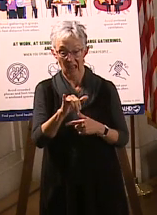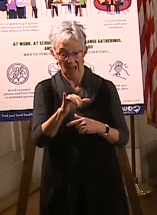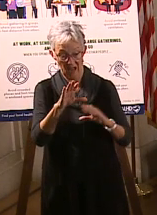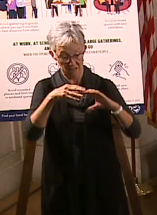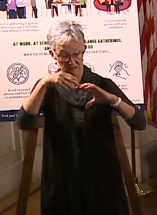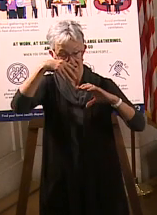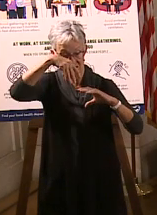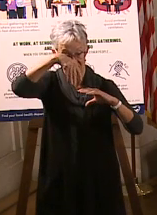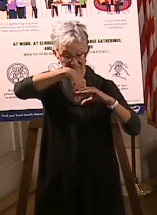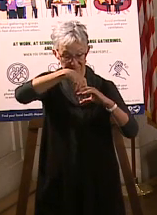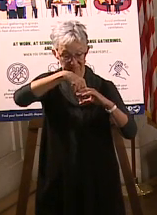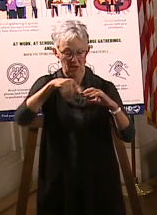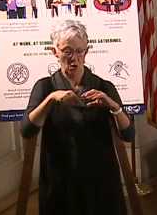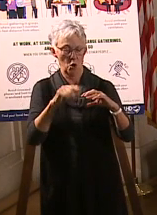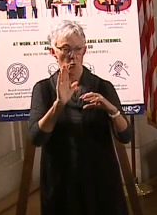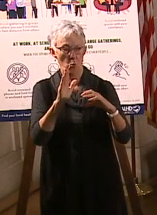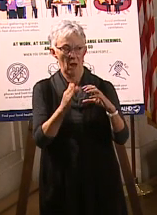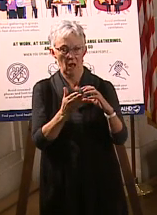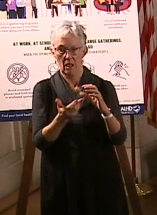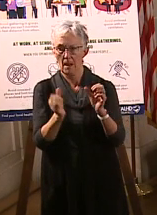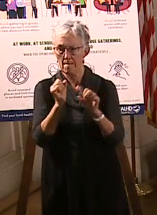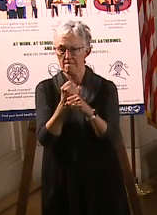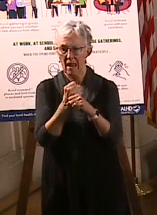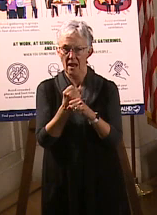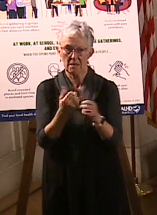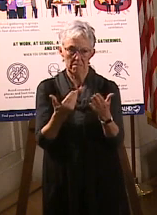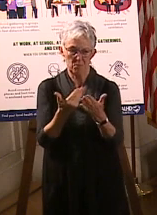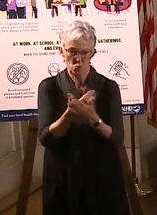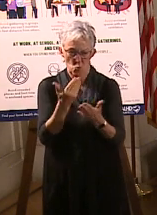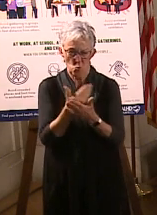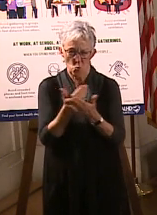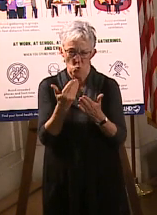the infection. So if we go to the next slide, Ryan.